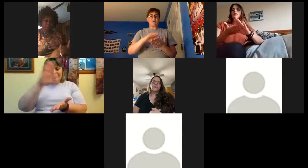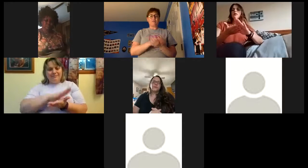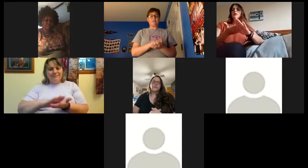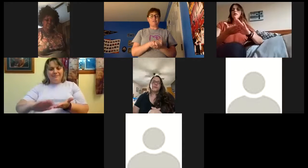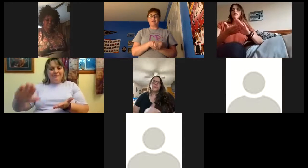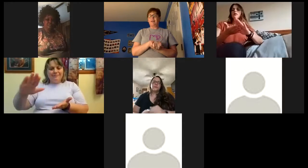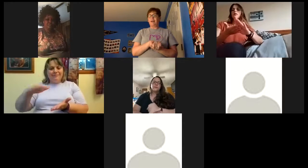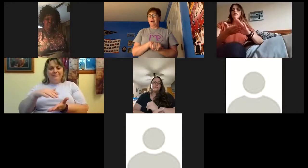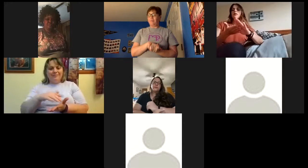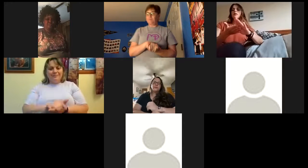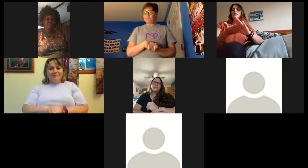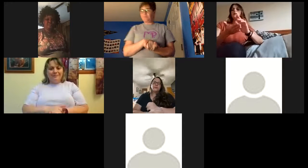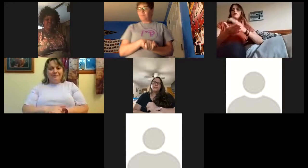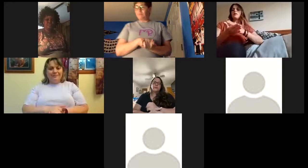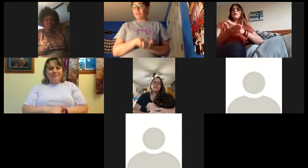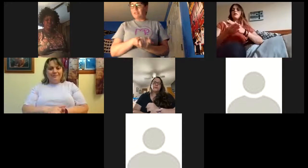holy person.